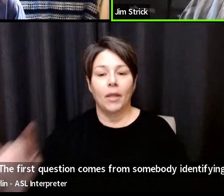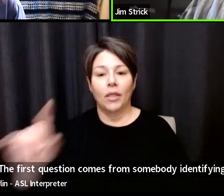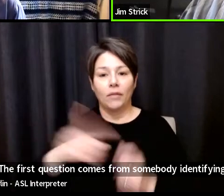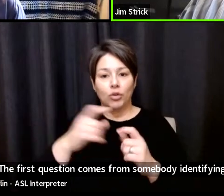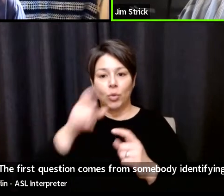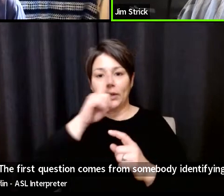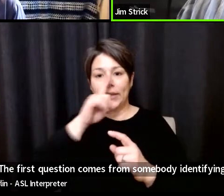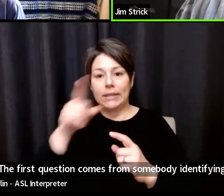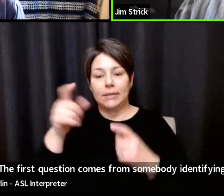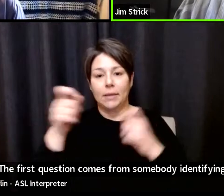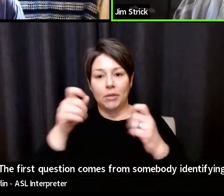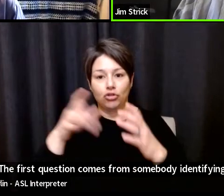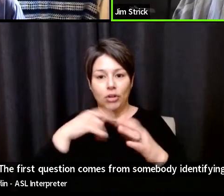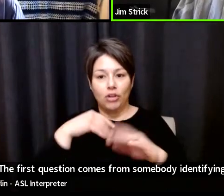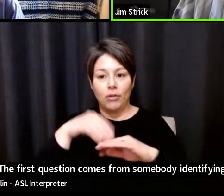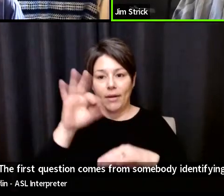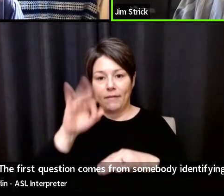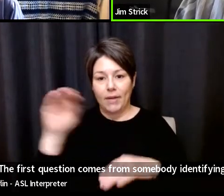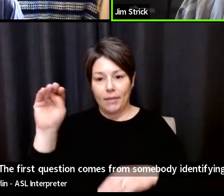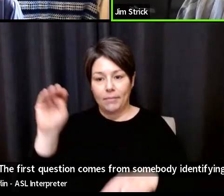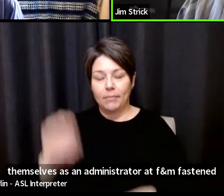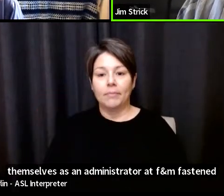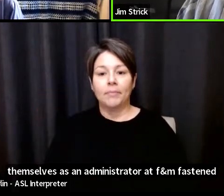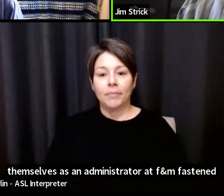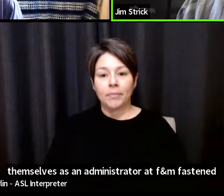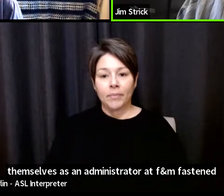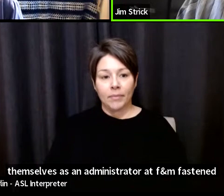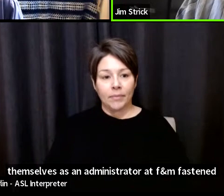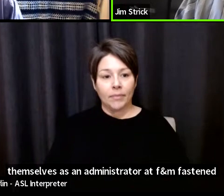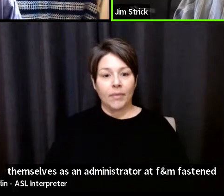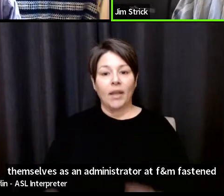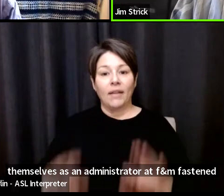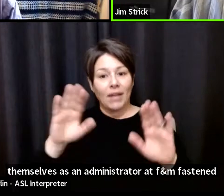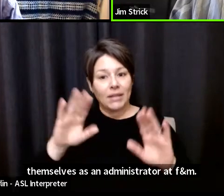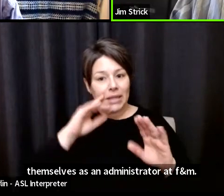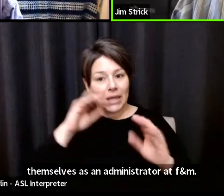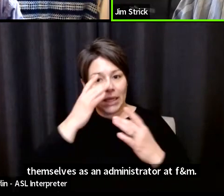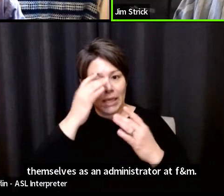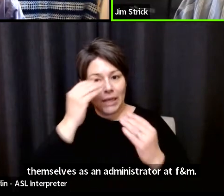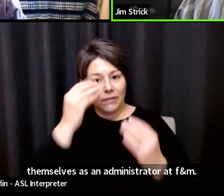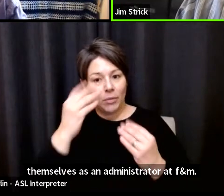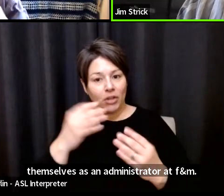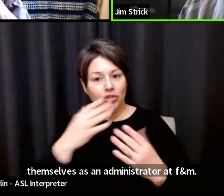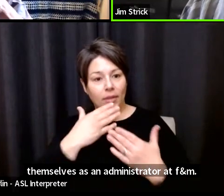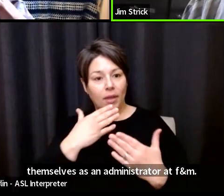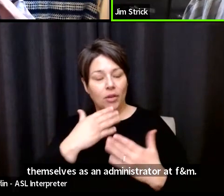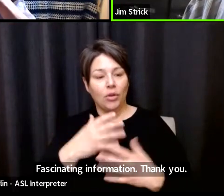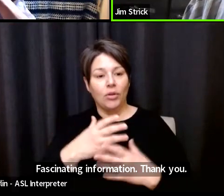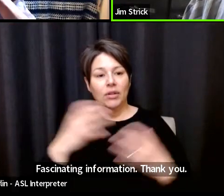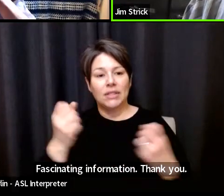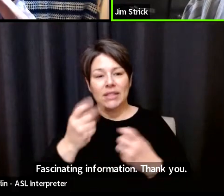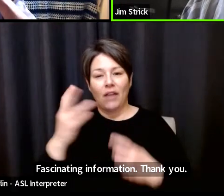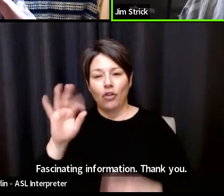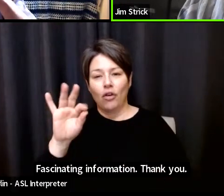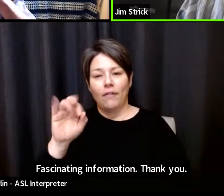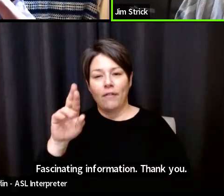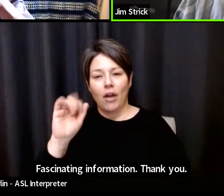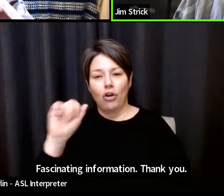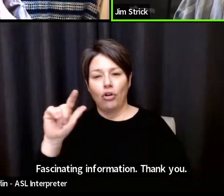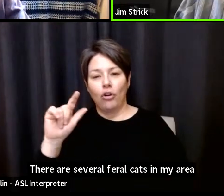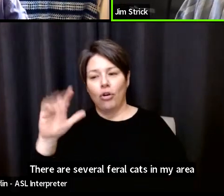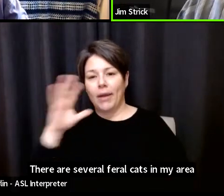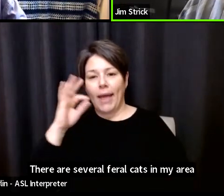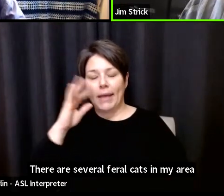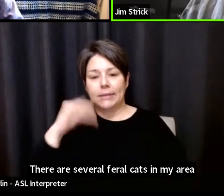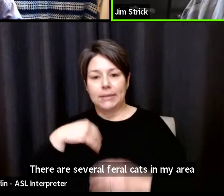at F&M. Fascinating information, thank you. There are several feral cats in my area.